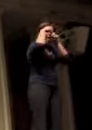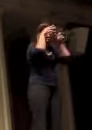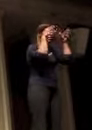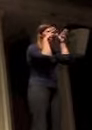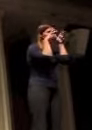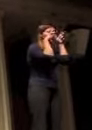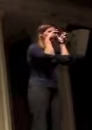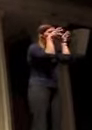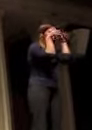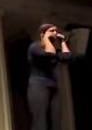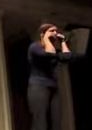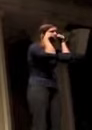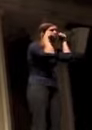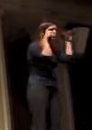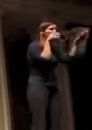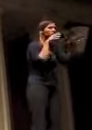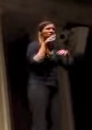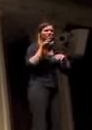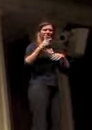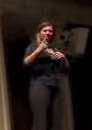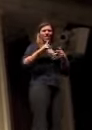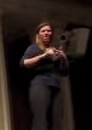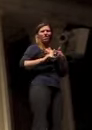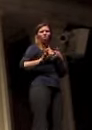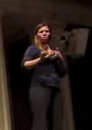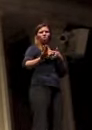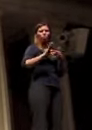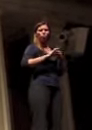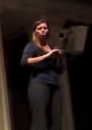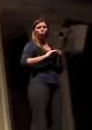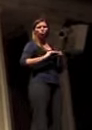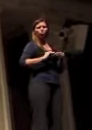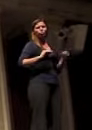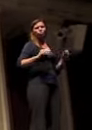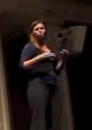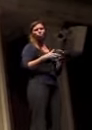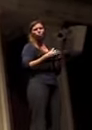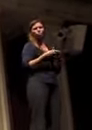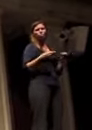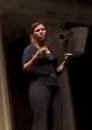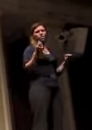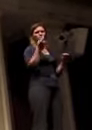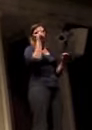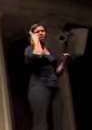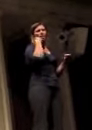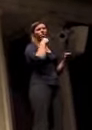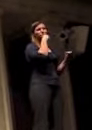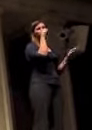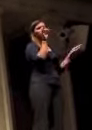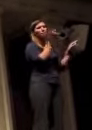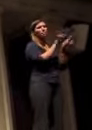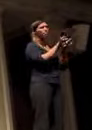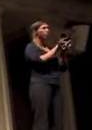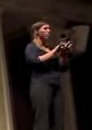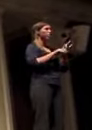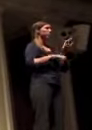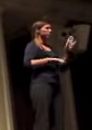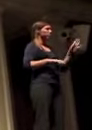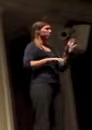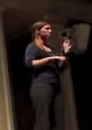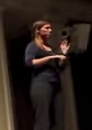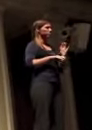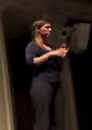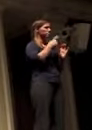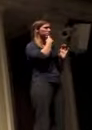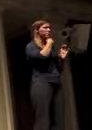Secondly, your stories will win nothing. They're not important. Tell another. I will admit to